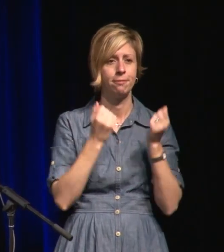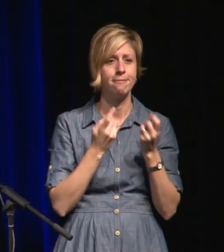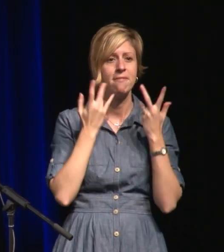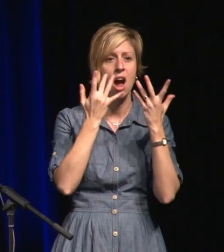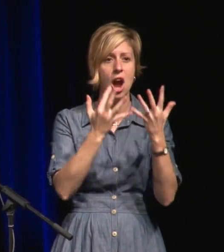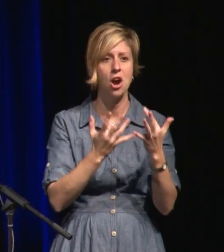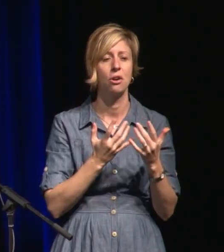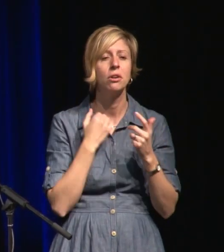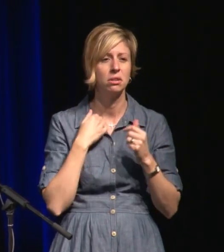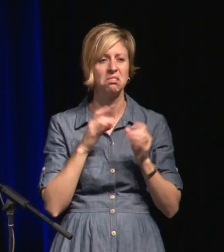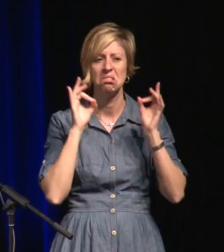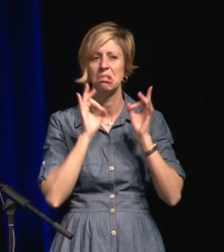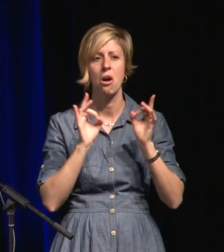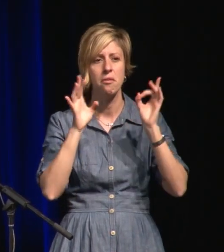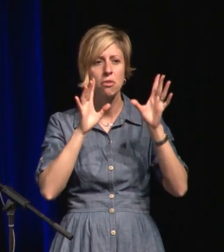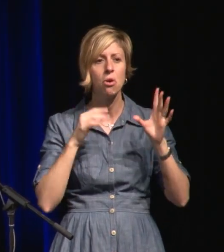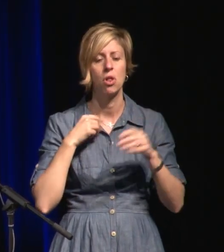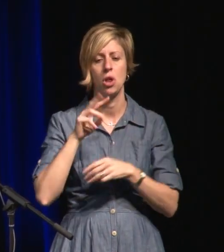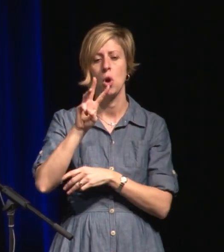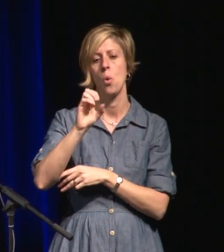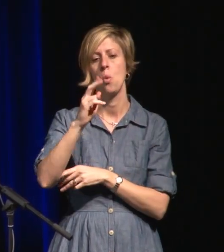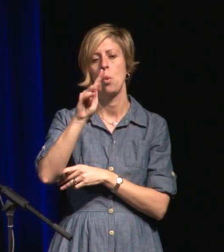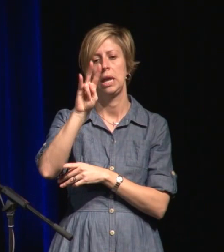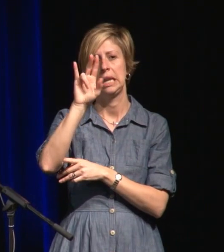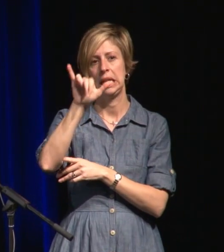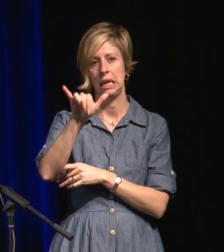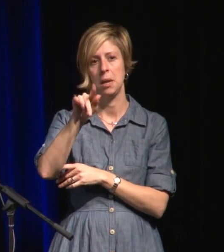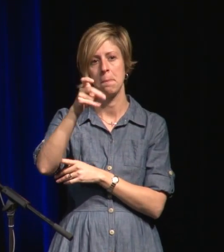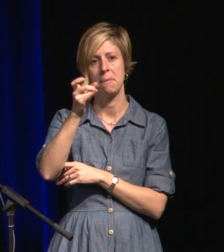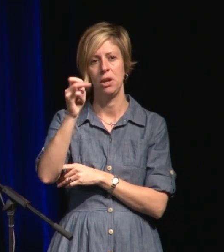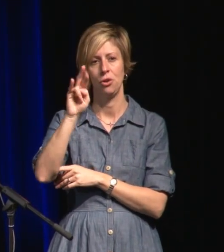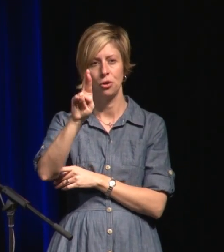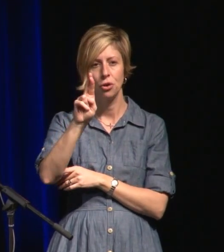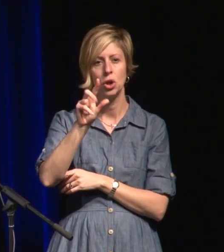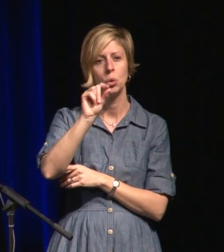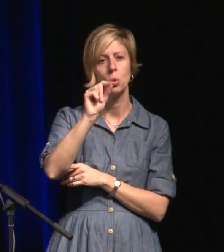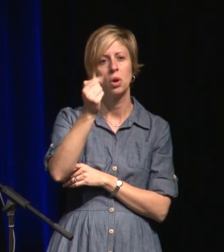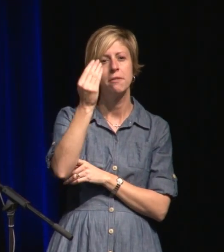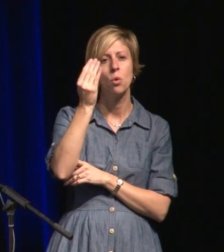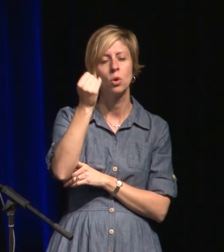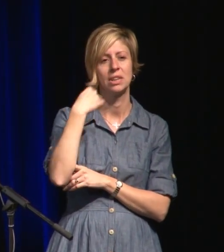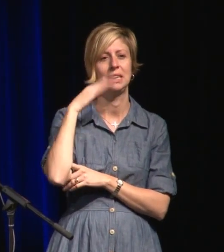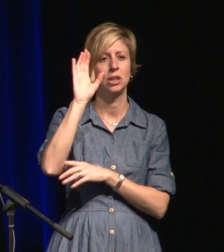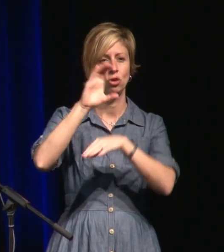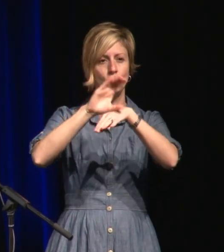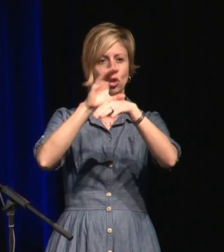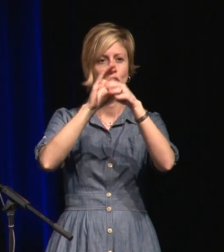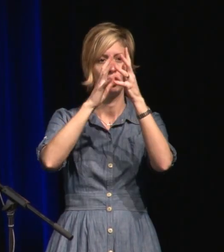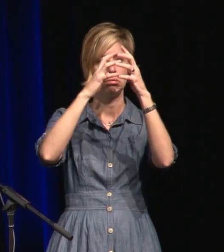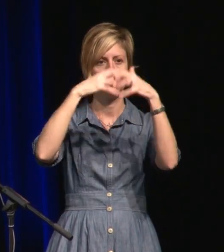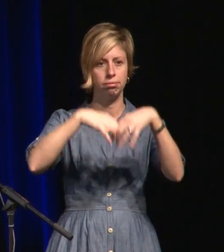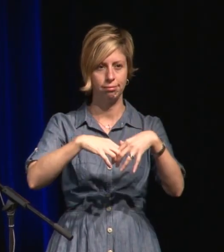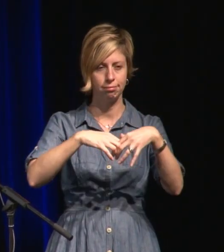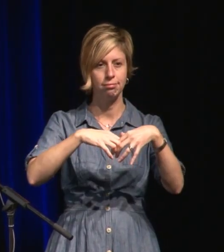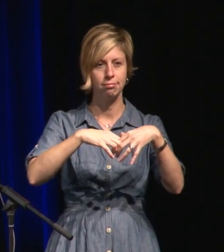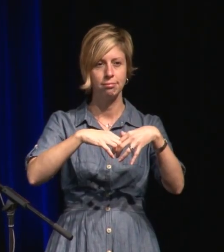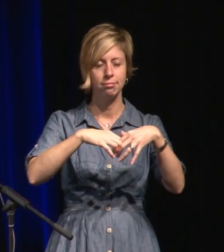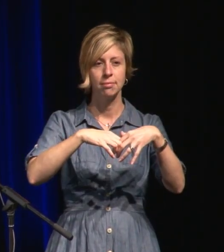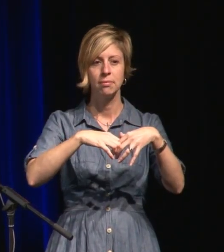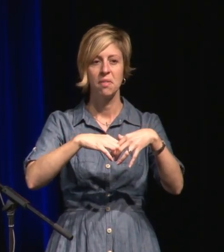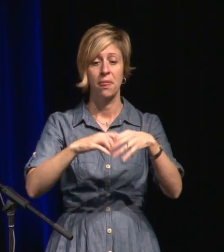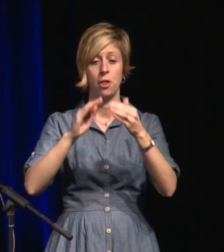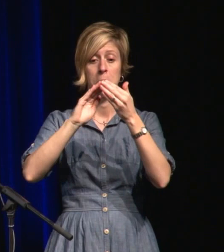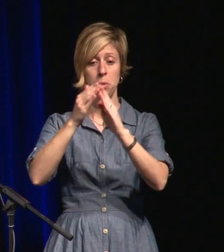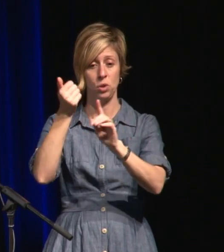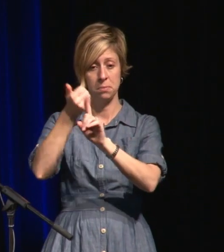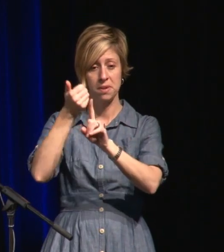that destroyed St. Mary's Church in Whitney Pier in 2014. Through determination and perseverance, the community came